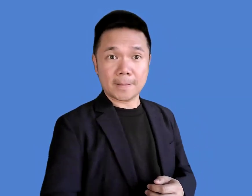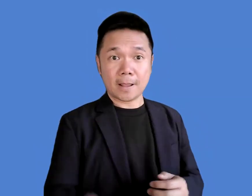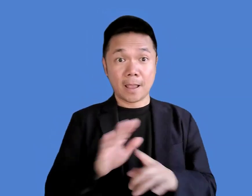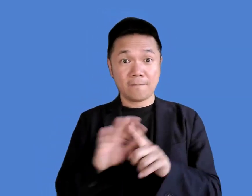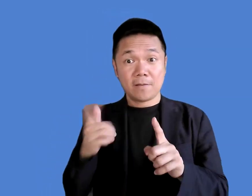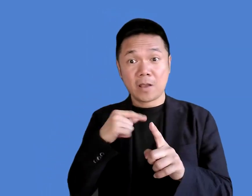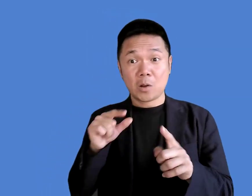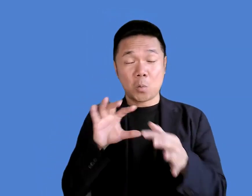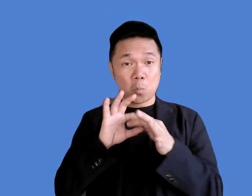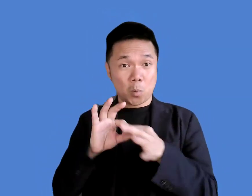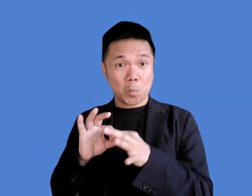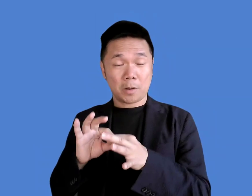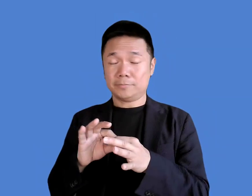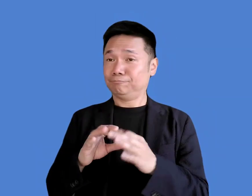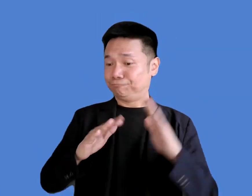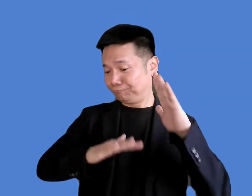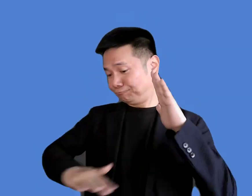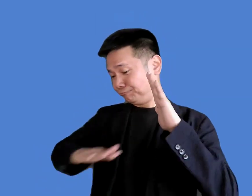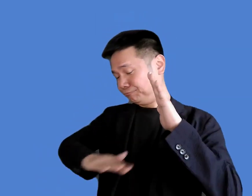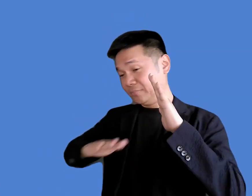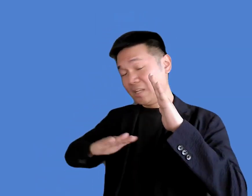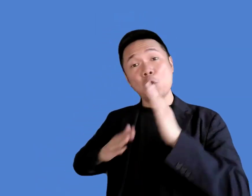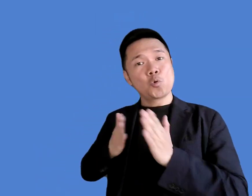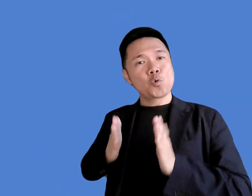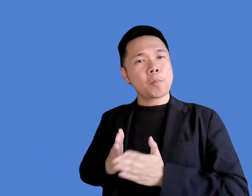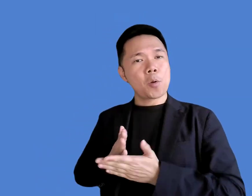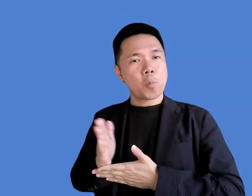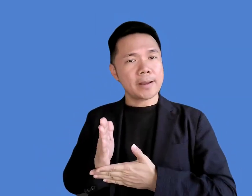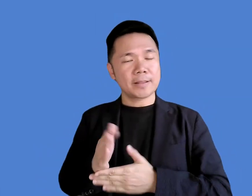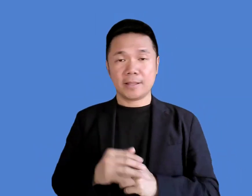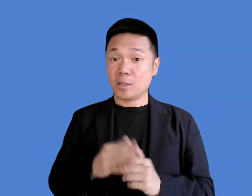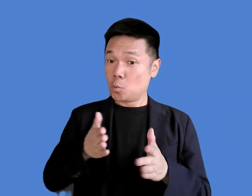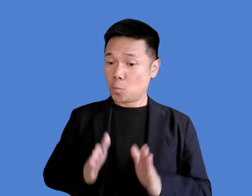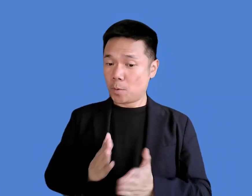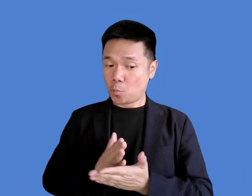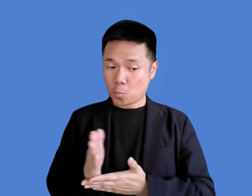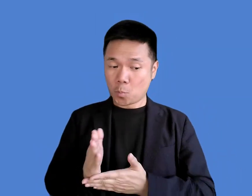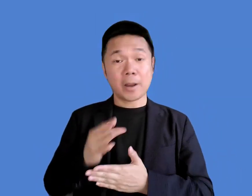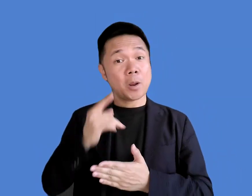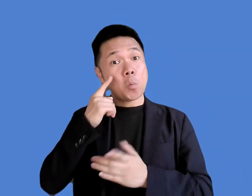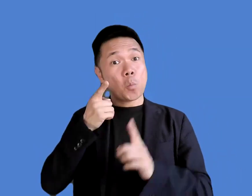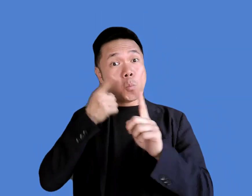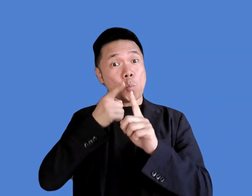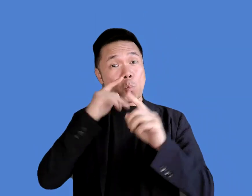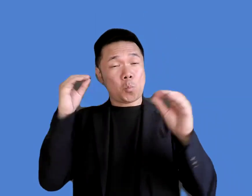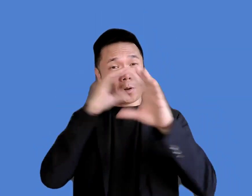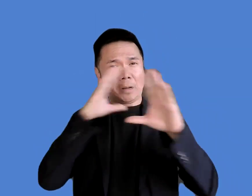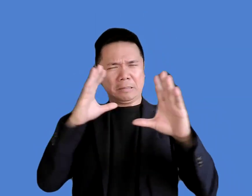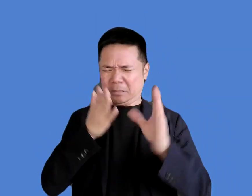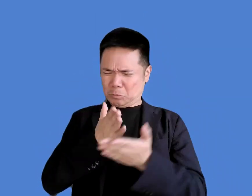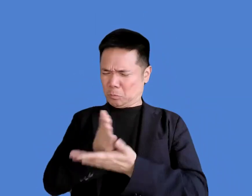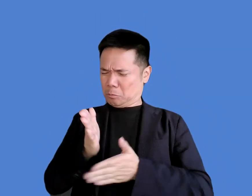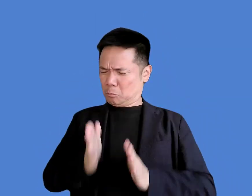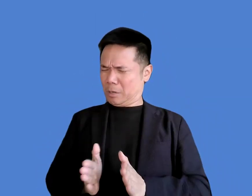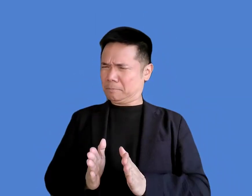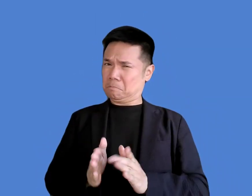of the pyramid. Now, human rights base, if you really take a human rights based approach, the terminology doesn't sound nice,